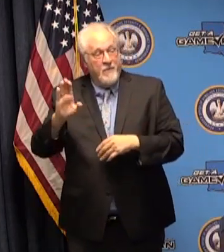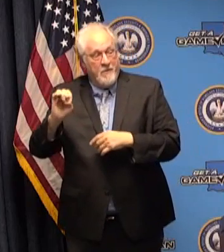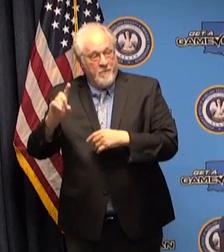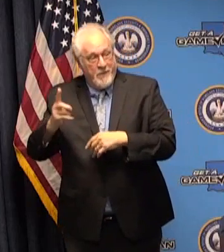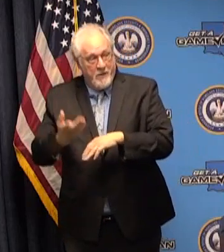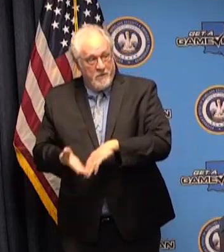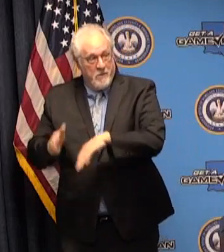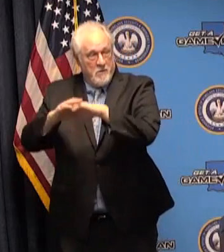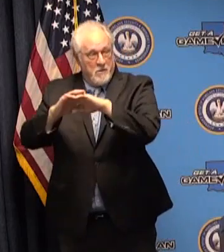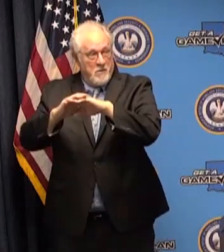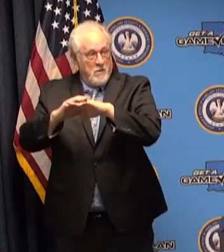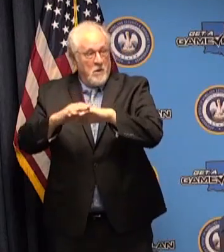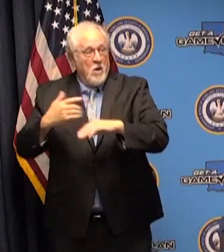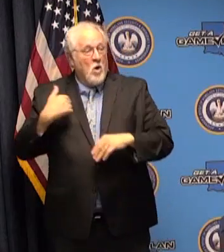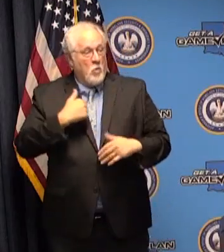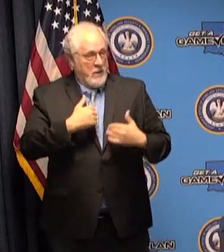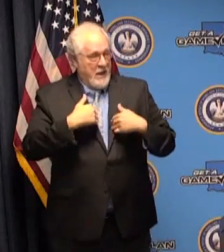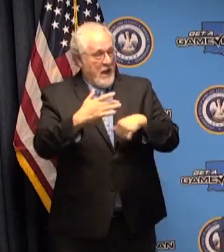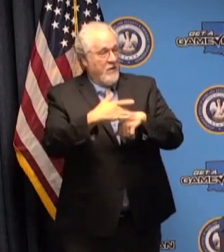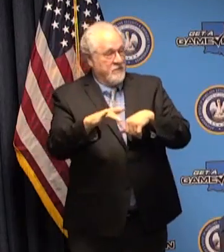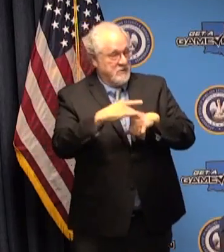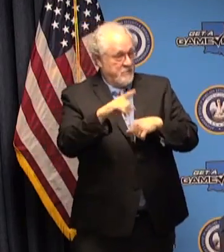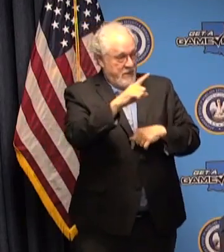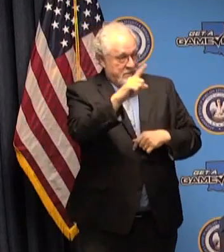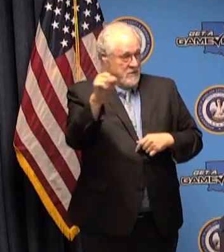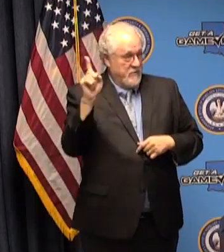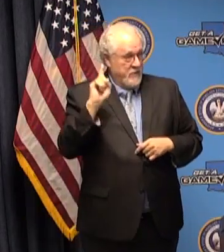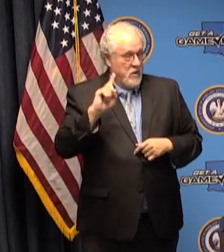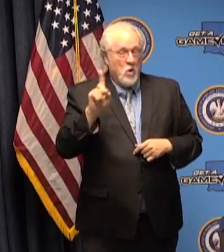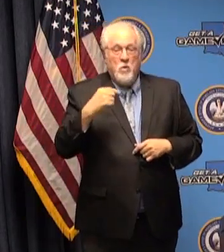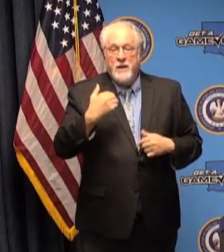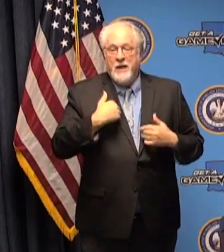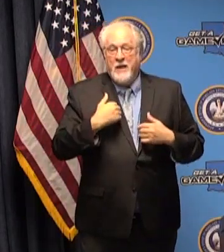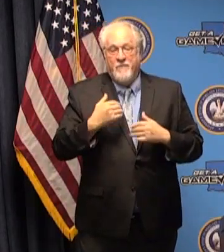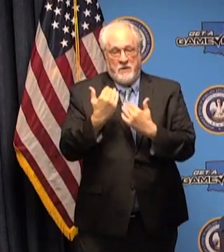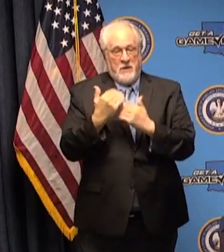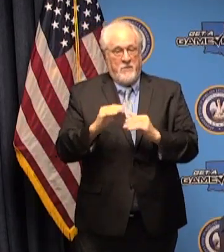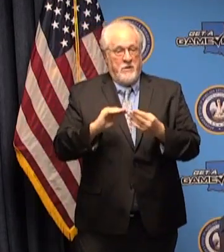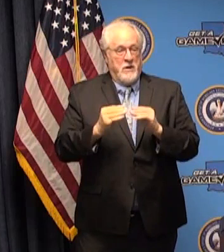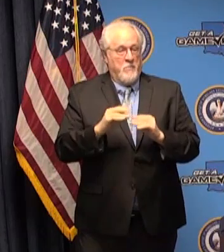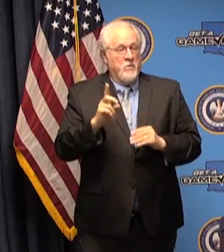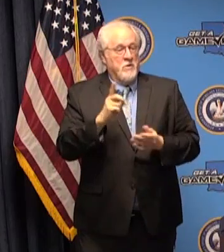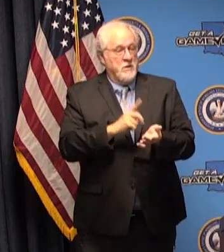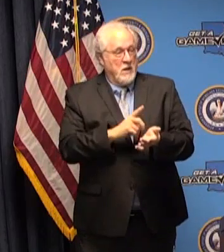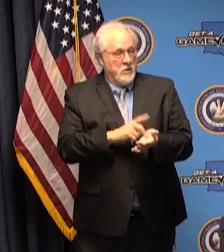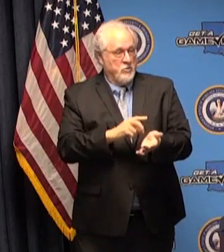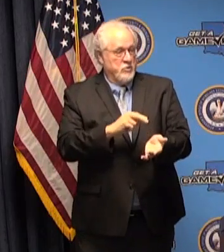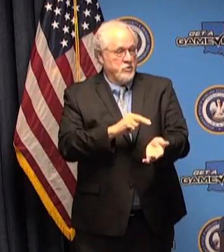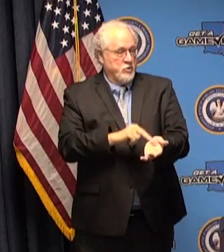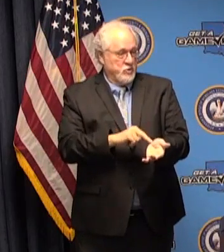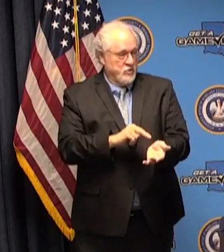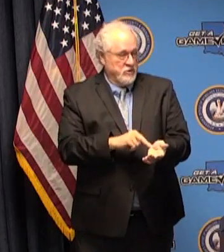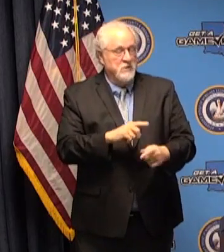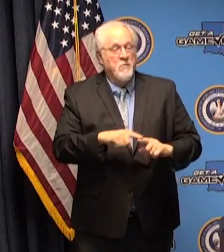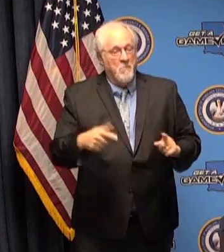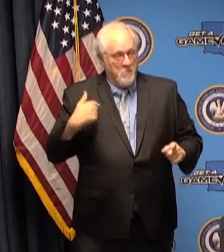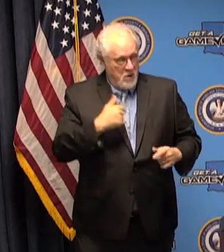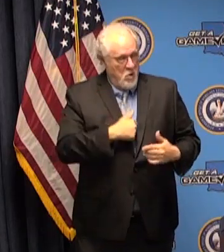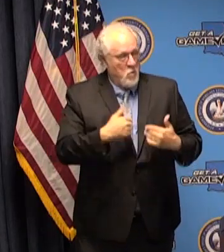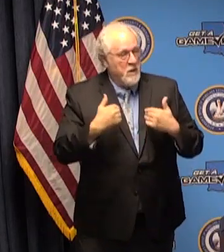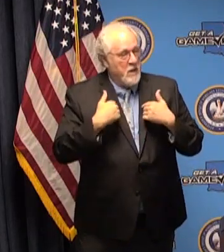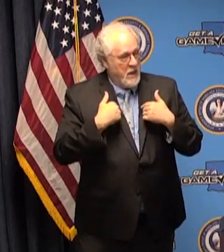surge because we have space out there. We only have so many doctors and nurses and so forth. But we